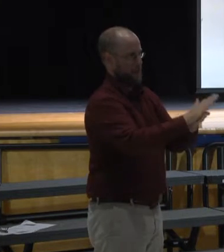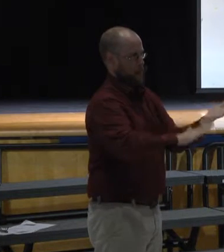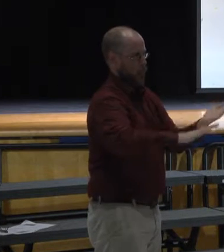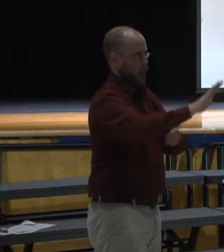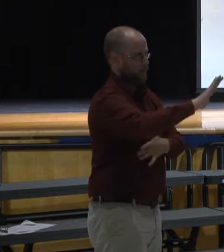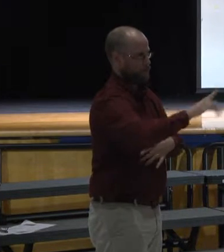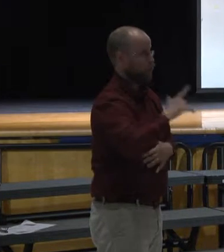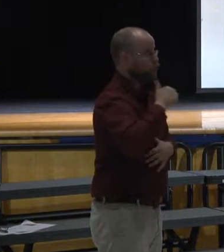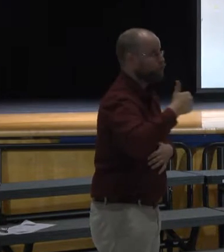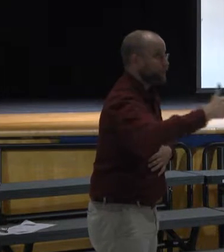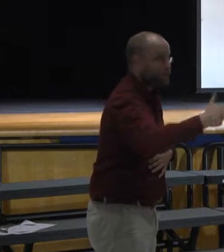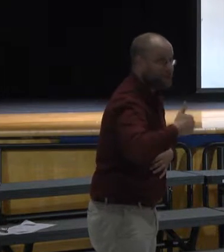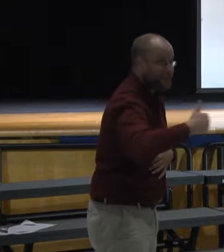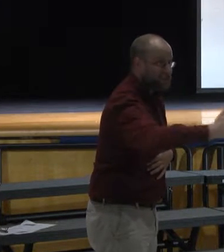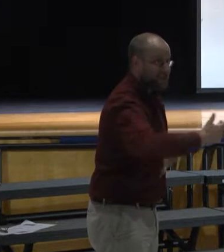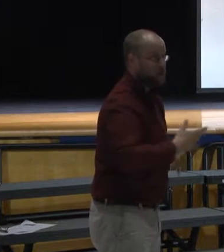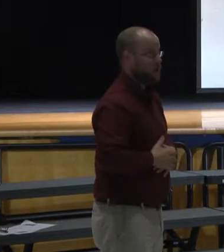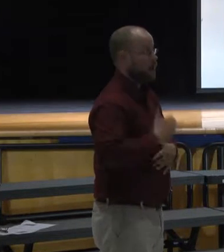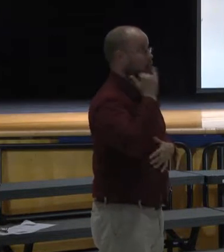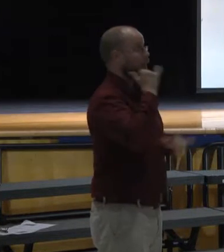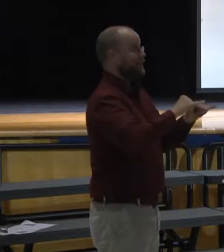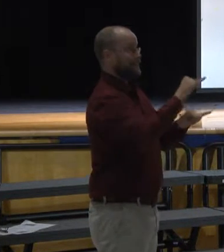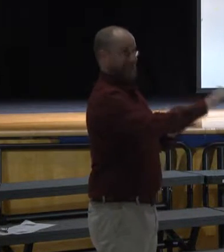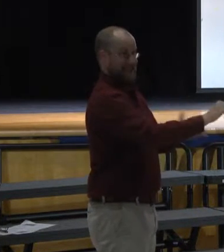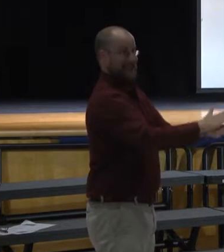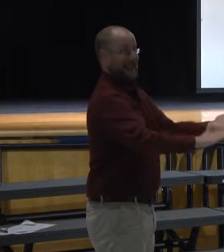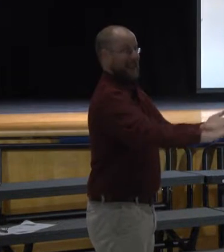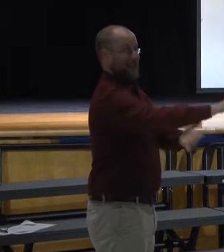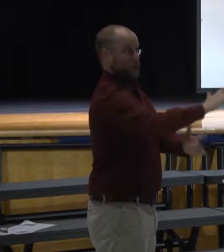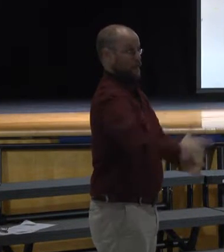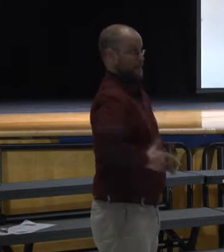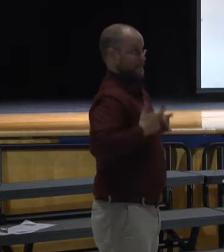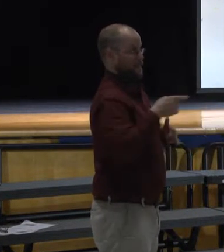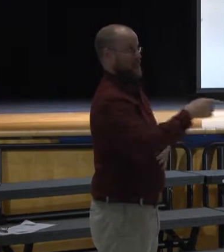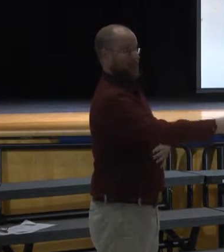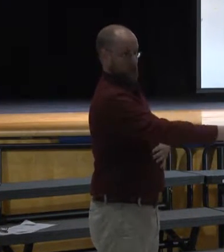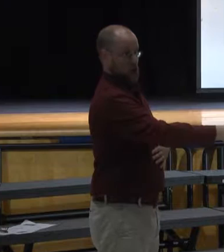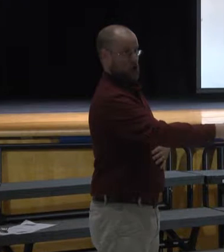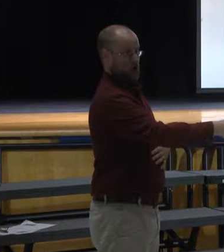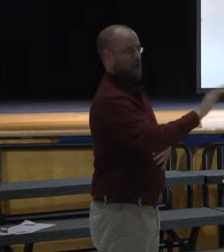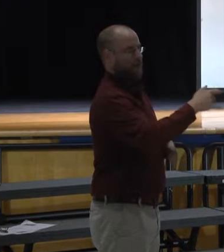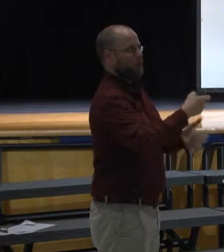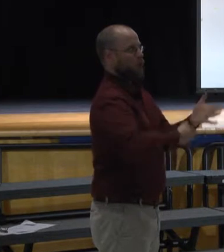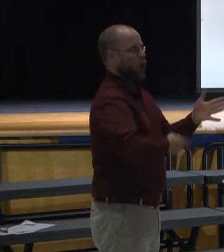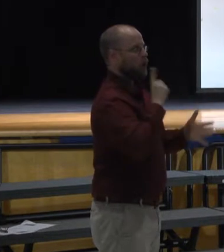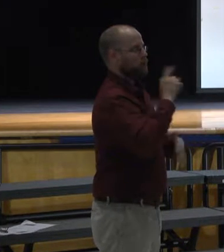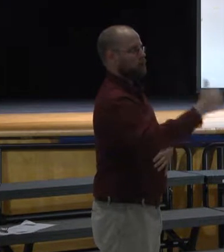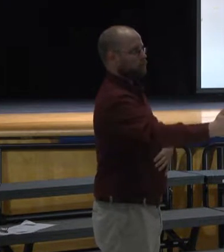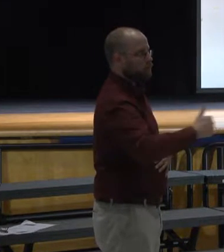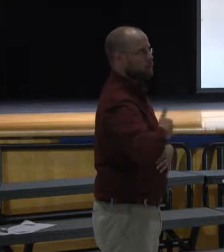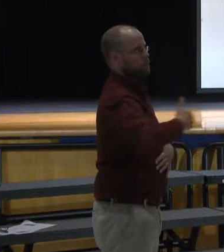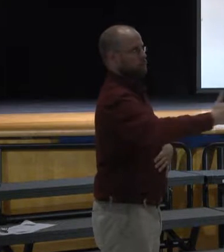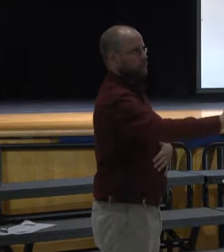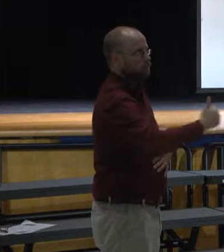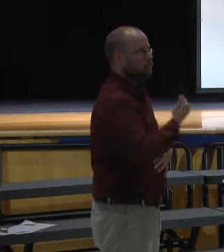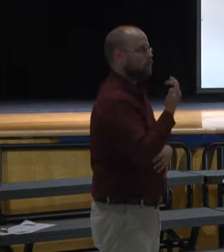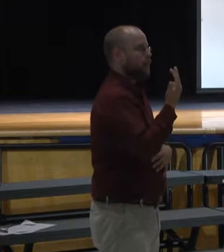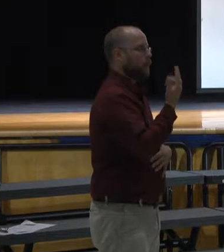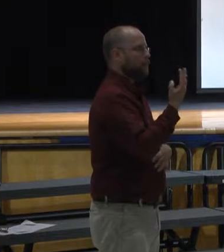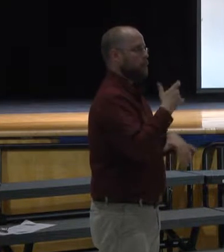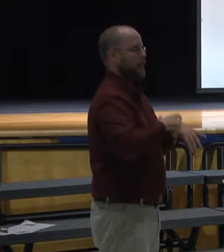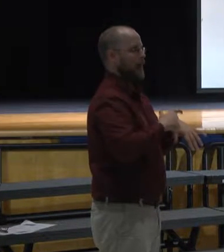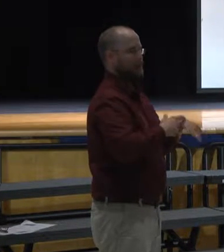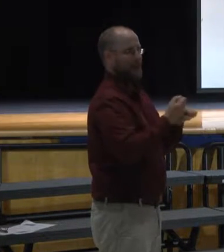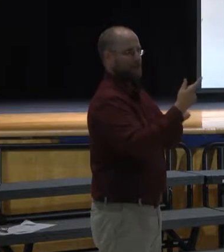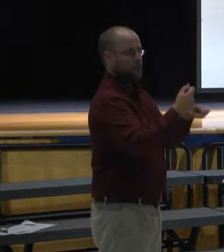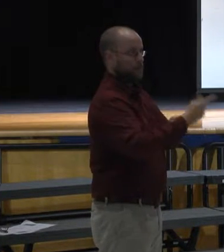Transportation expenses. If you're going to live at the college, that's the cost of getting back and forth there 3 or 4 times a year. If you're